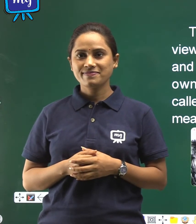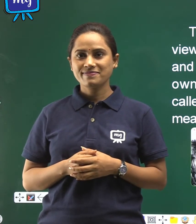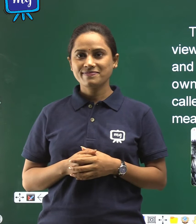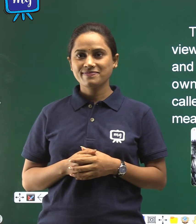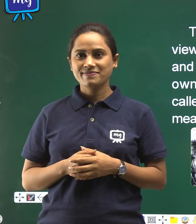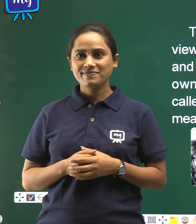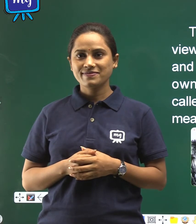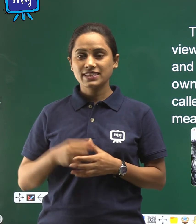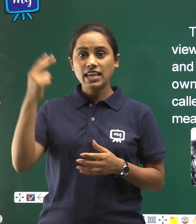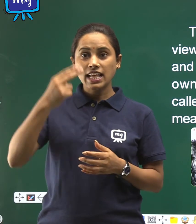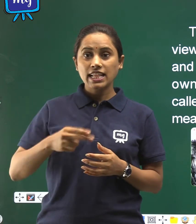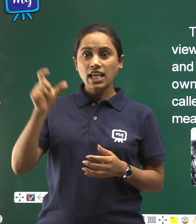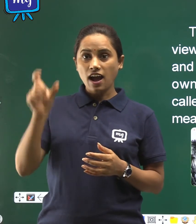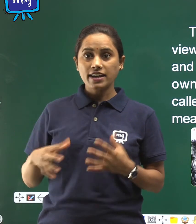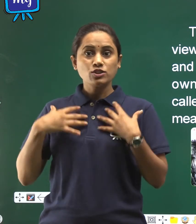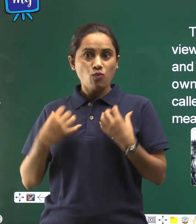The artist wants